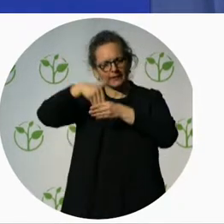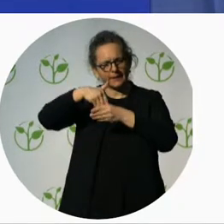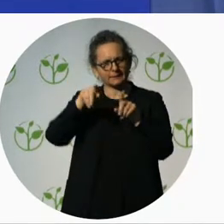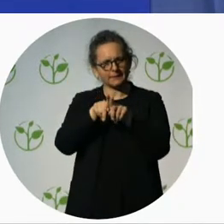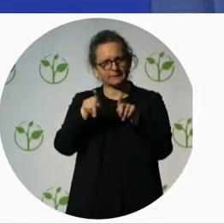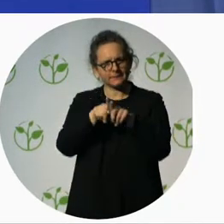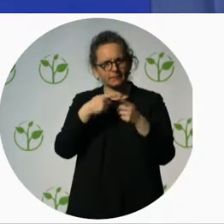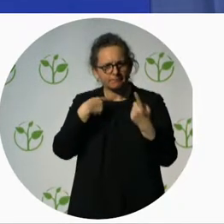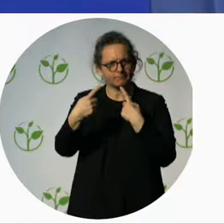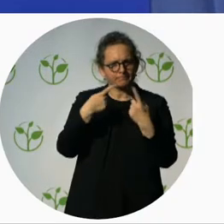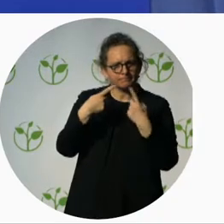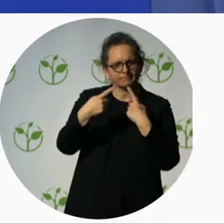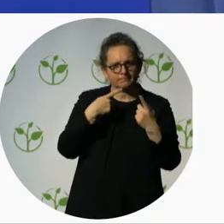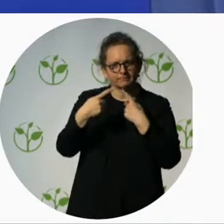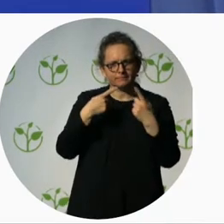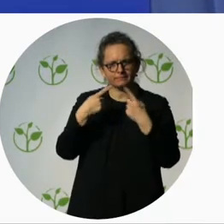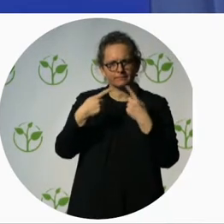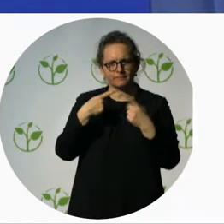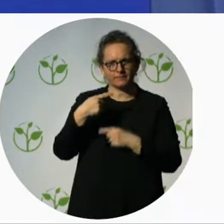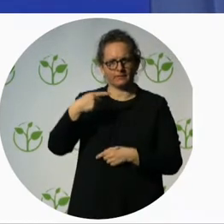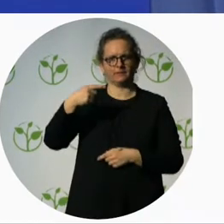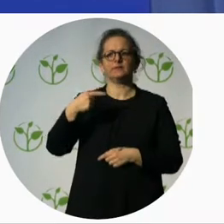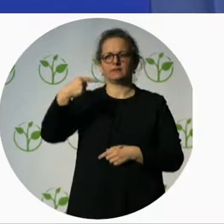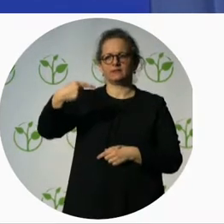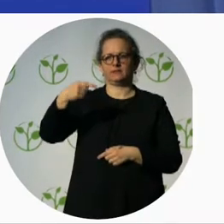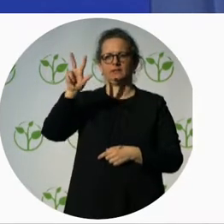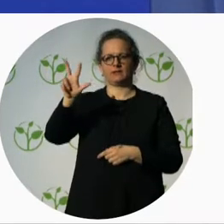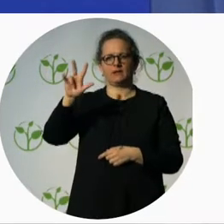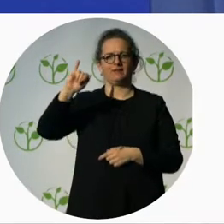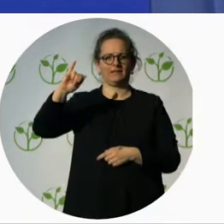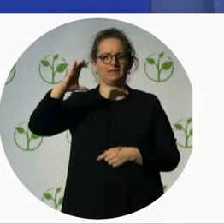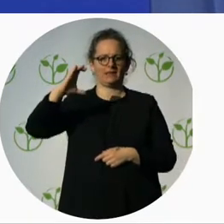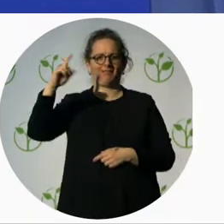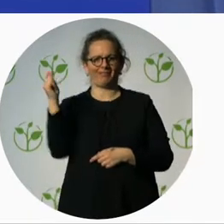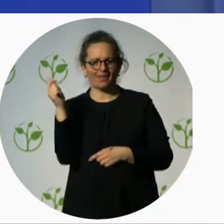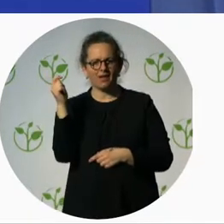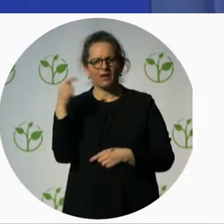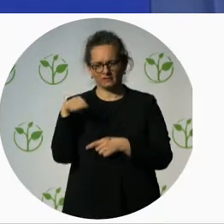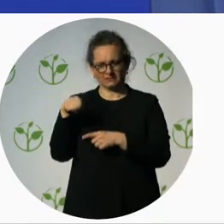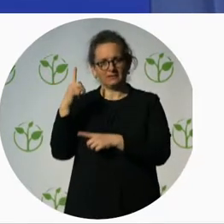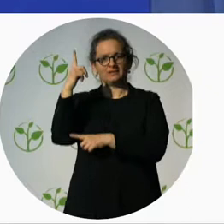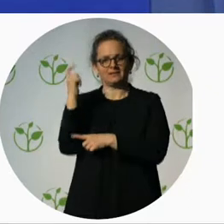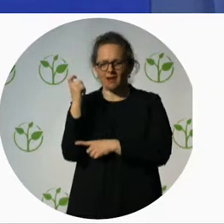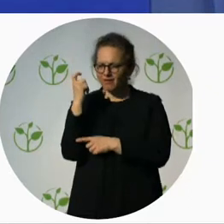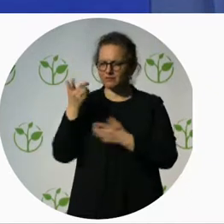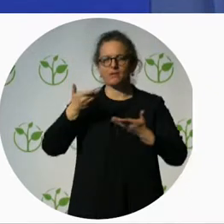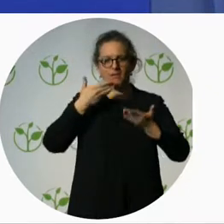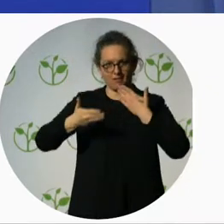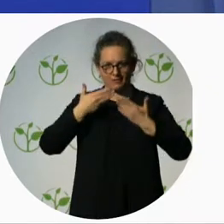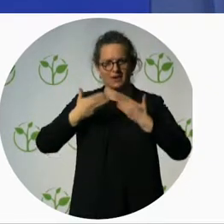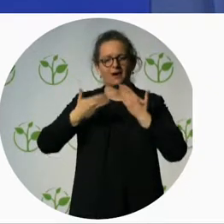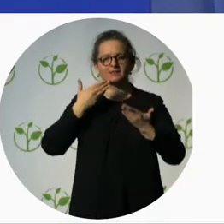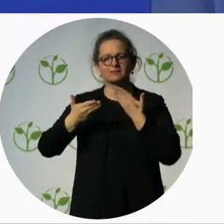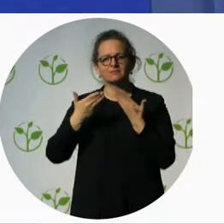2002. It was a decision by the General Assembly that we meet in New York to draft what